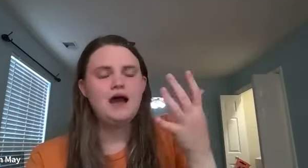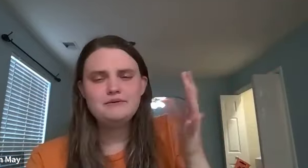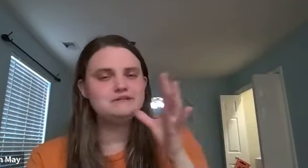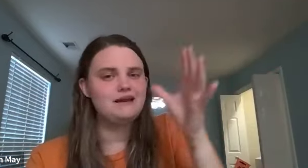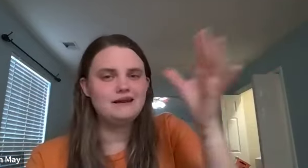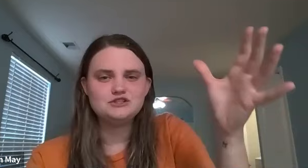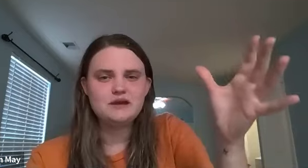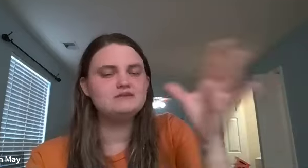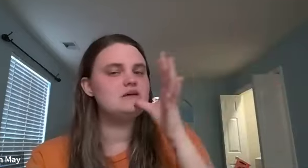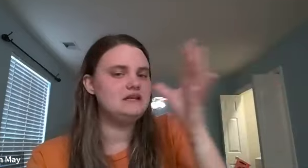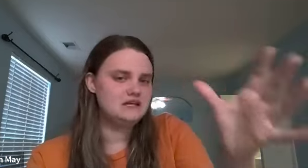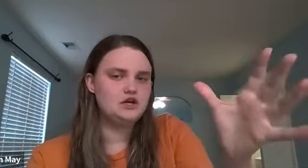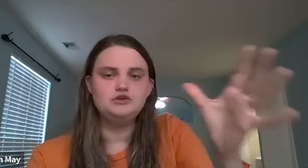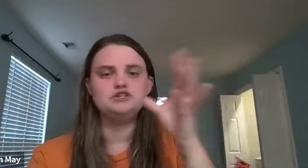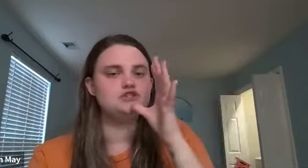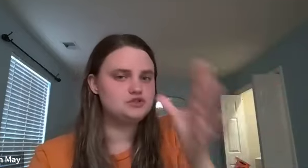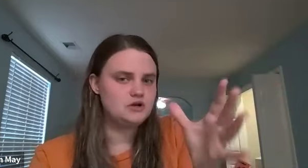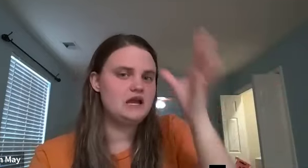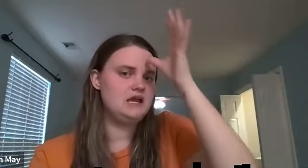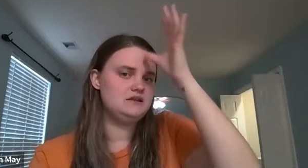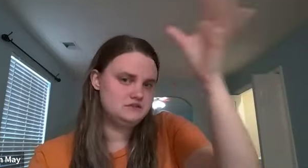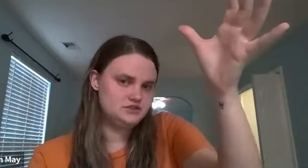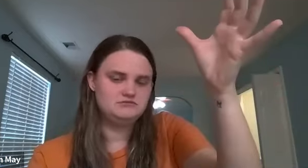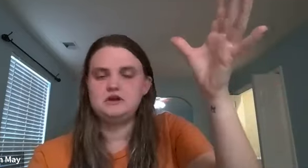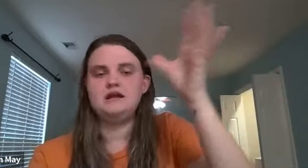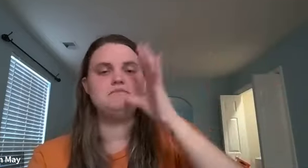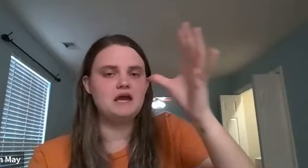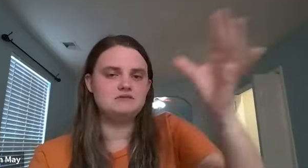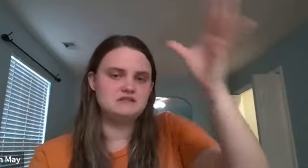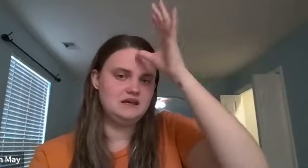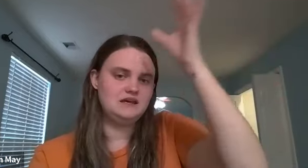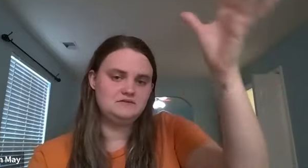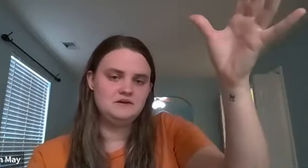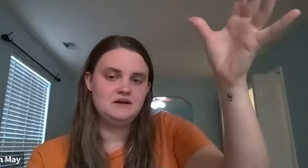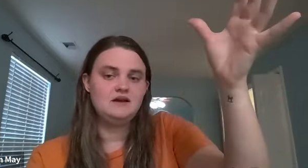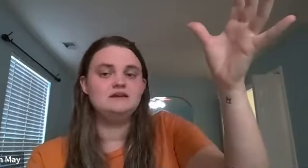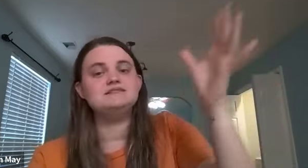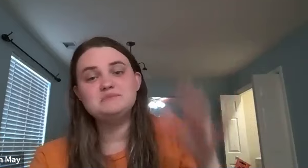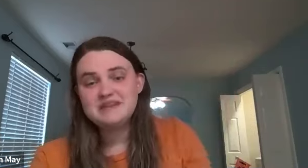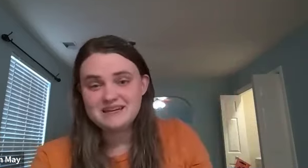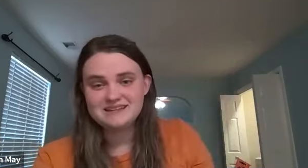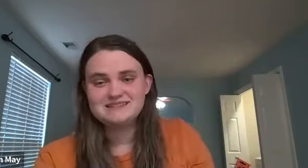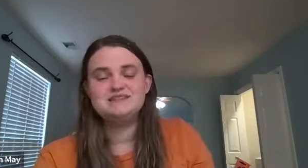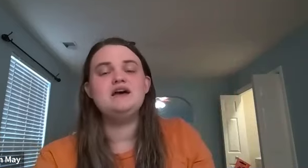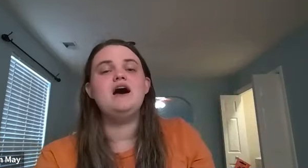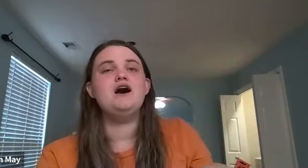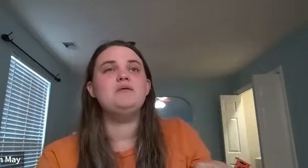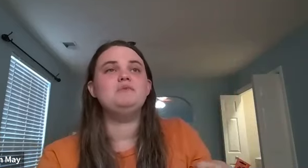always add an extra bounce. I mean, you can just go straight, bouncing it. Some kids, when you're